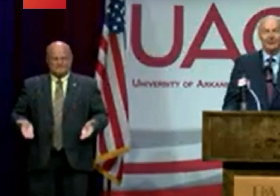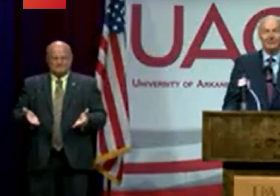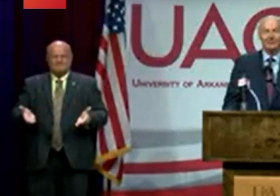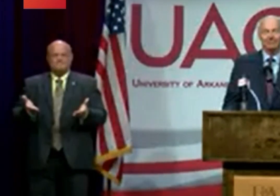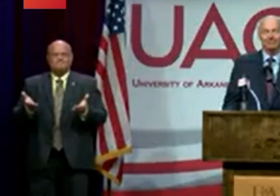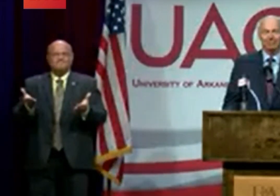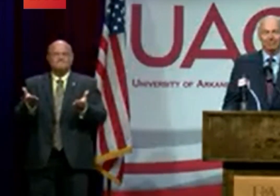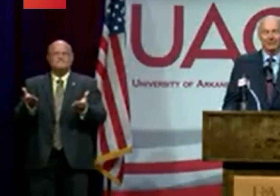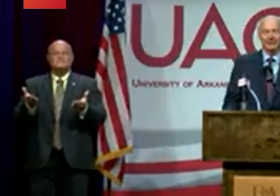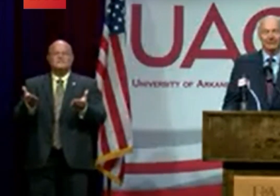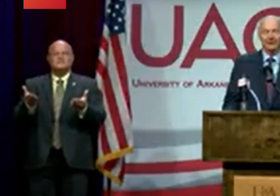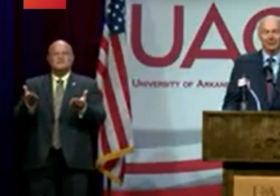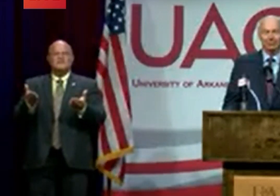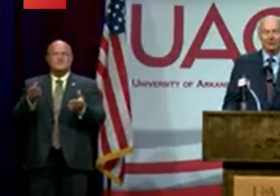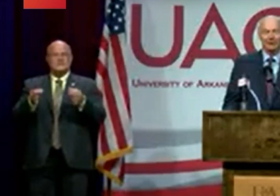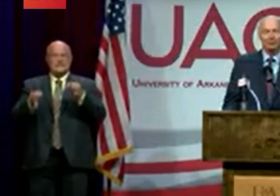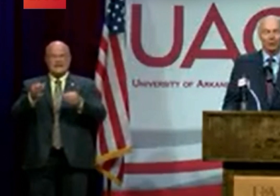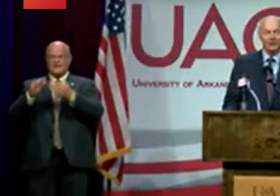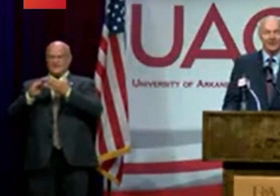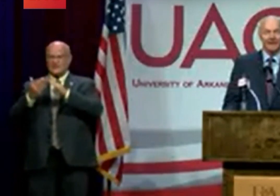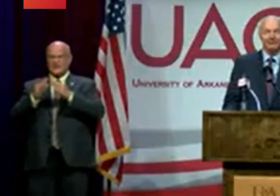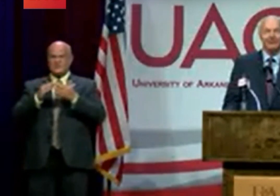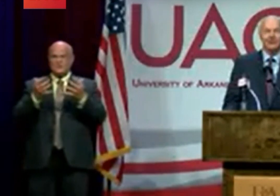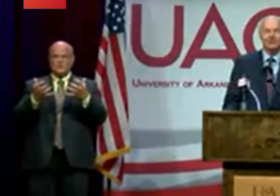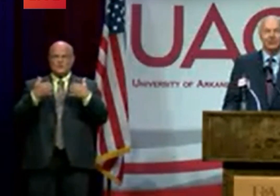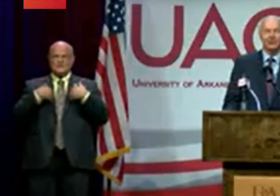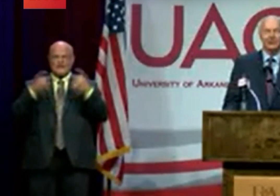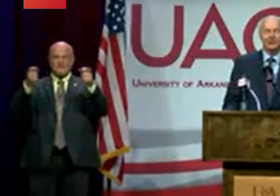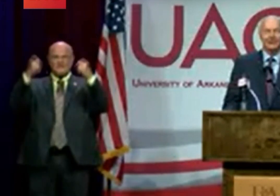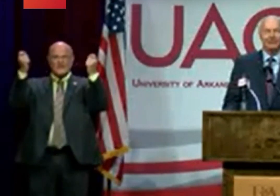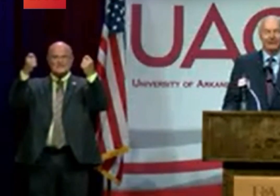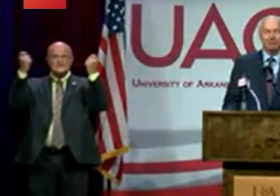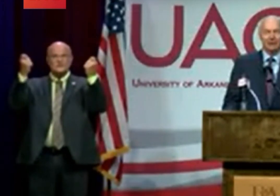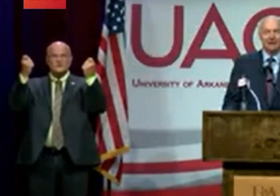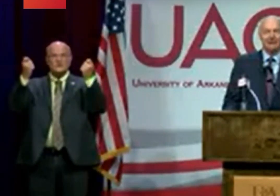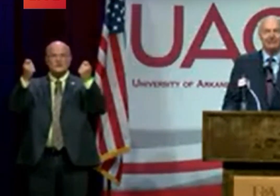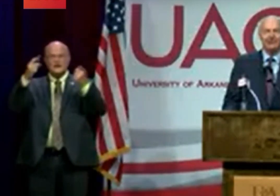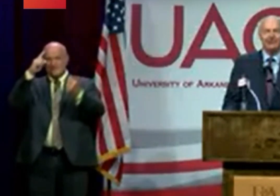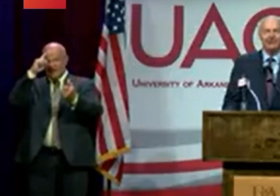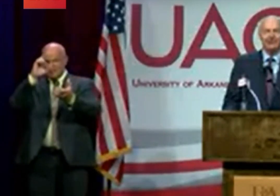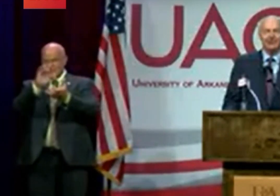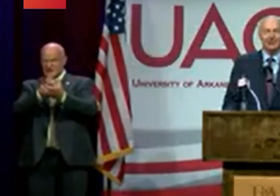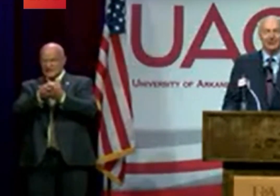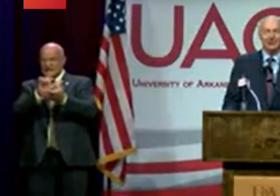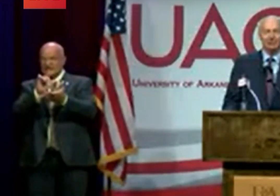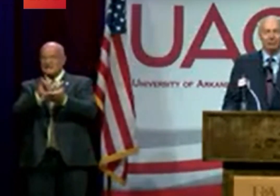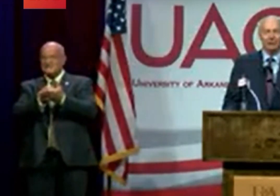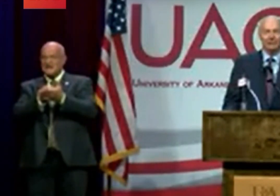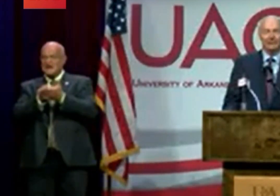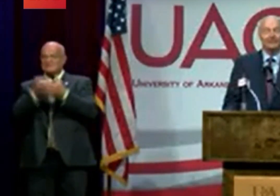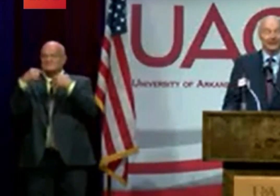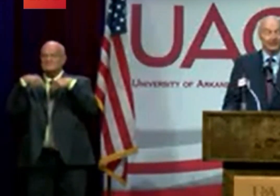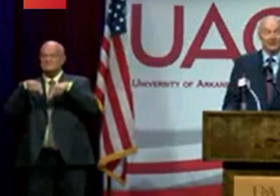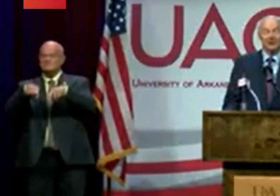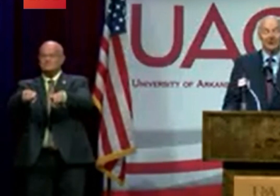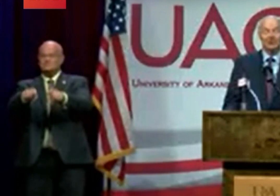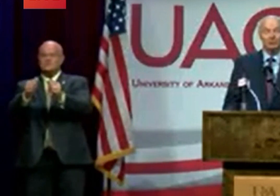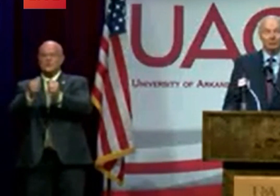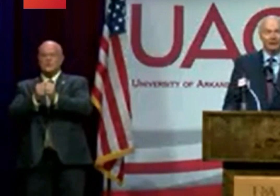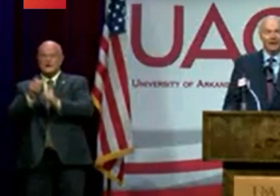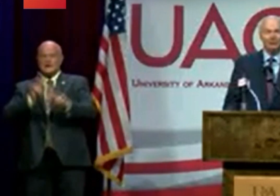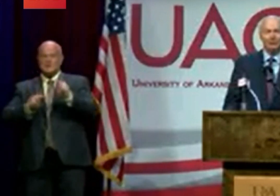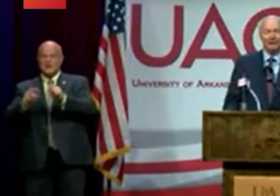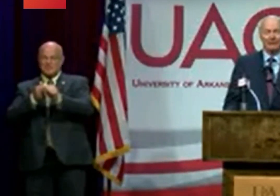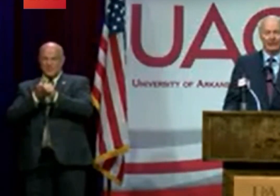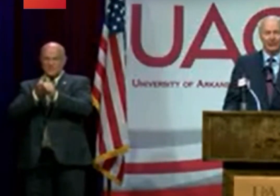encourage if a community wants to have a festival, if they believe it's consistent with that the citizens